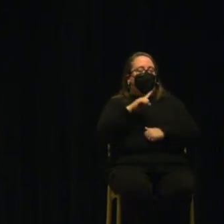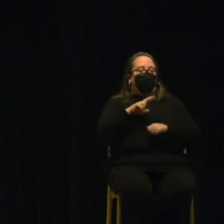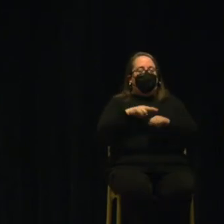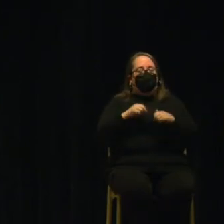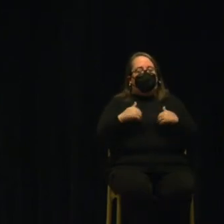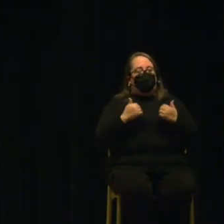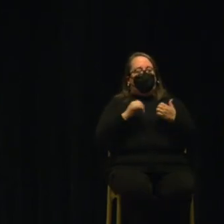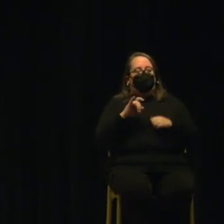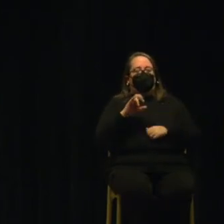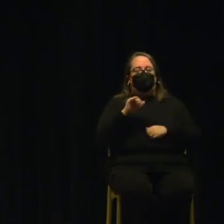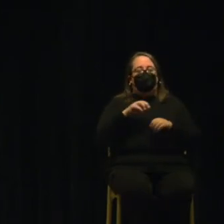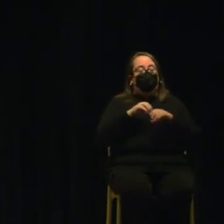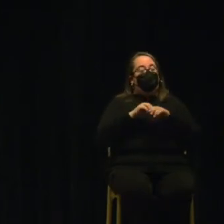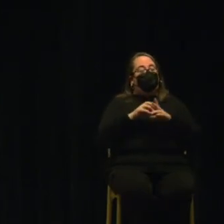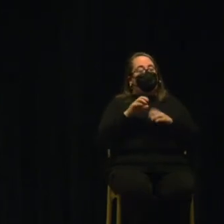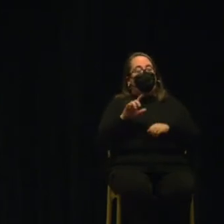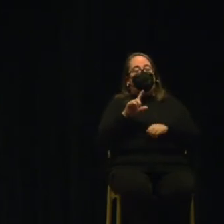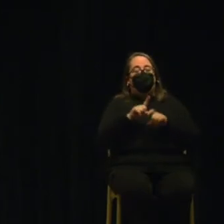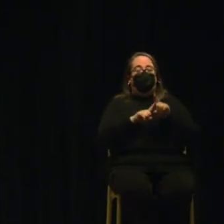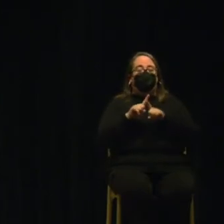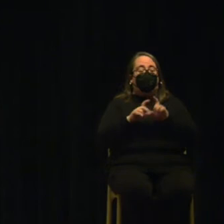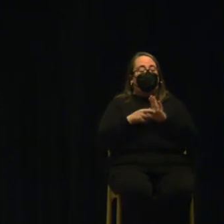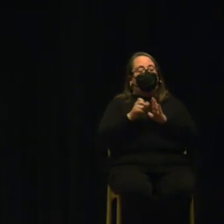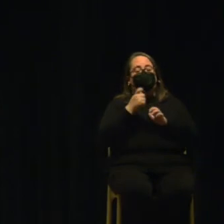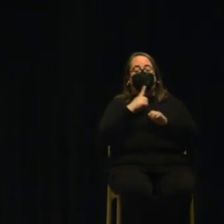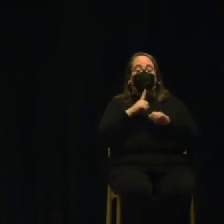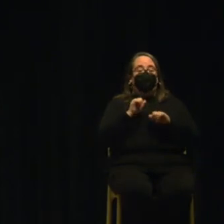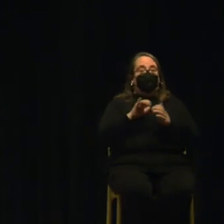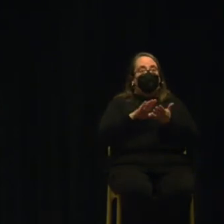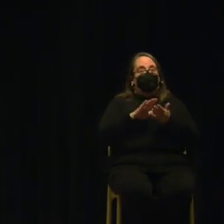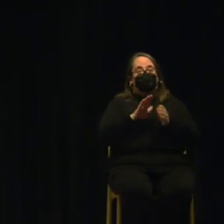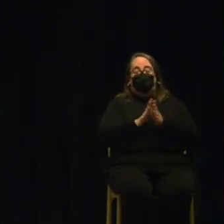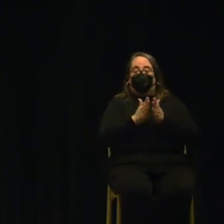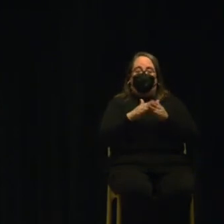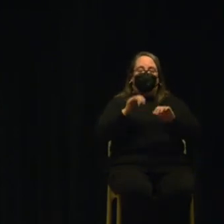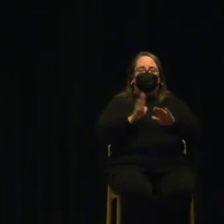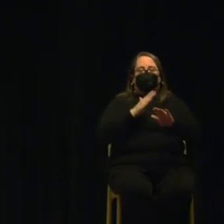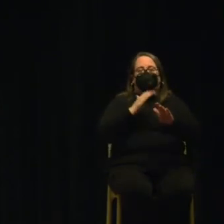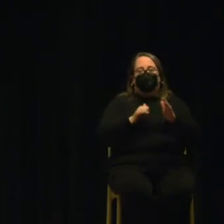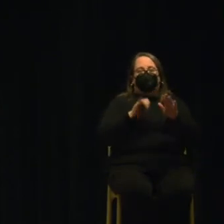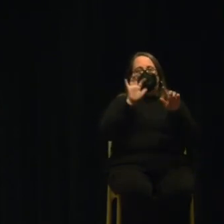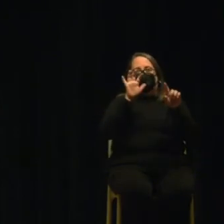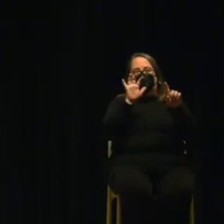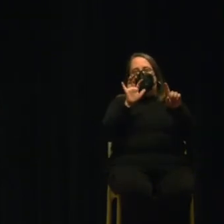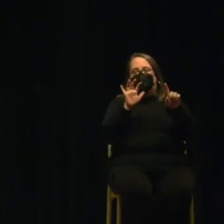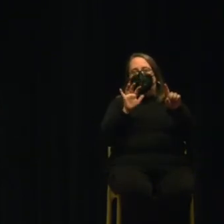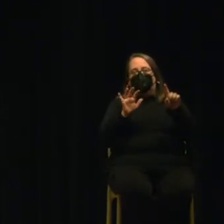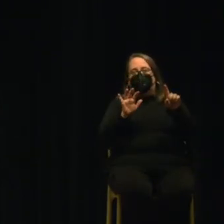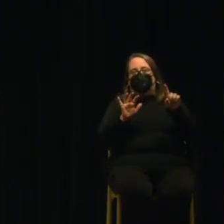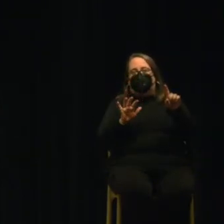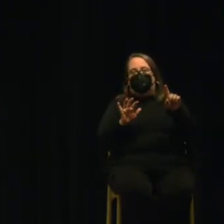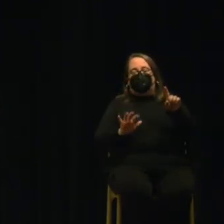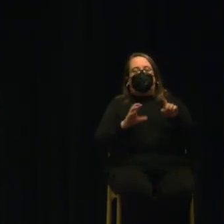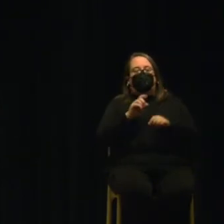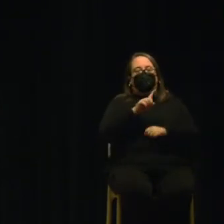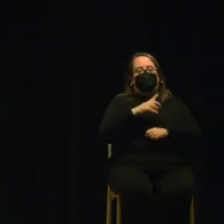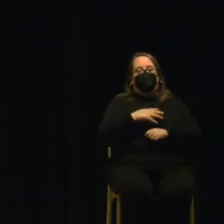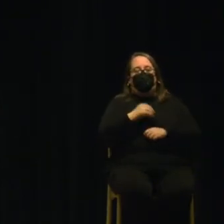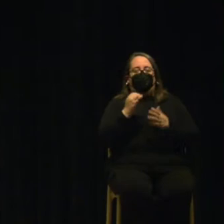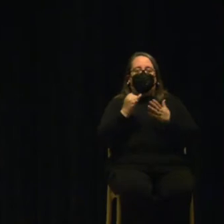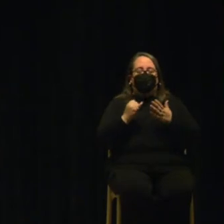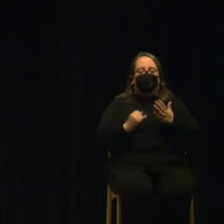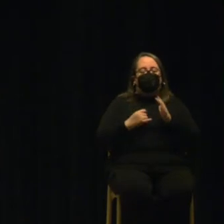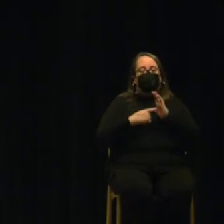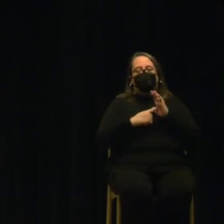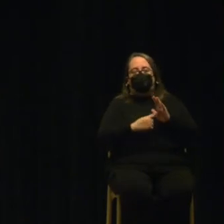Journal's Starred Review, they wrote that this book's lyrical narration and powerfully evocative black and white illustration combined for an uncommonly